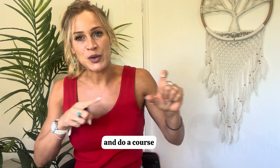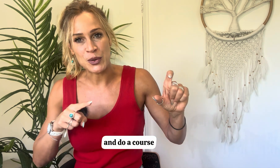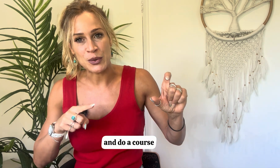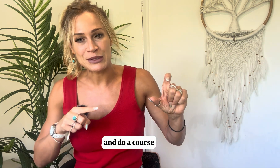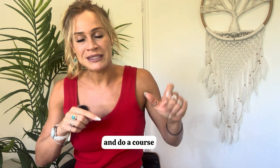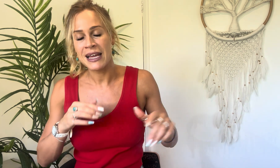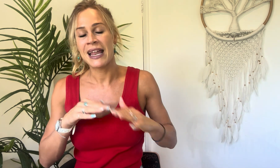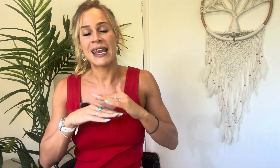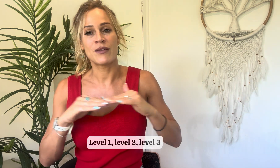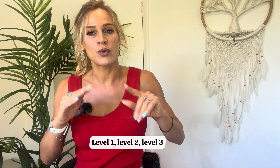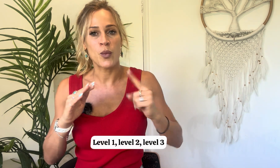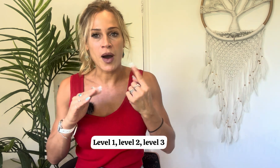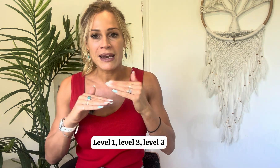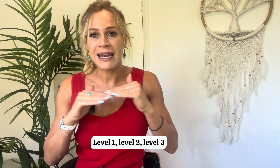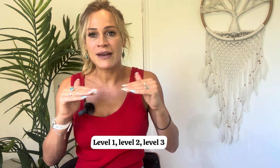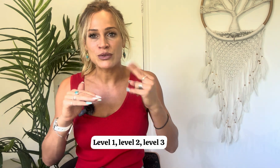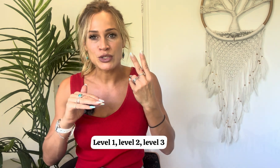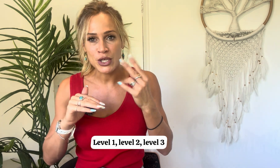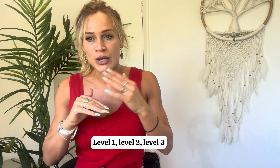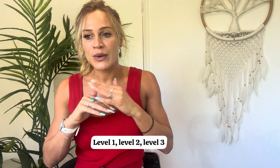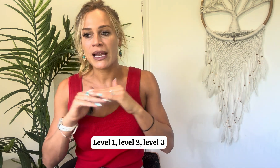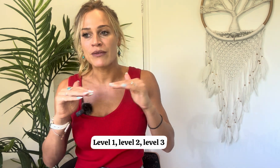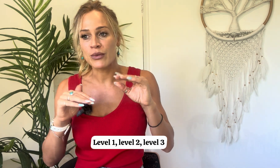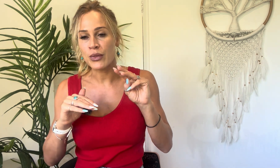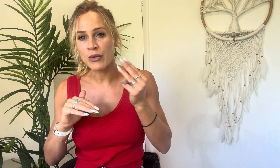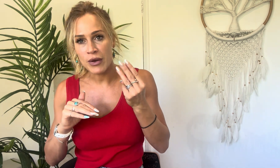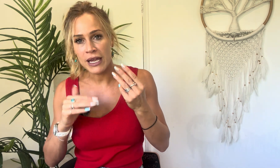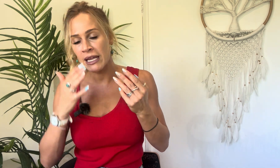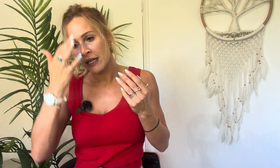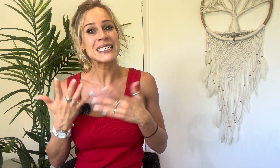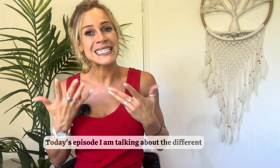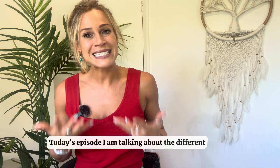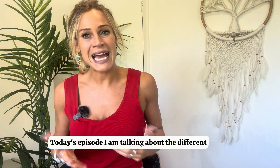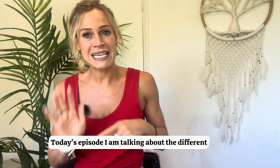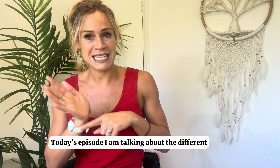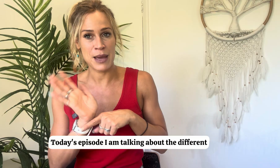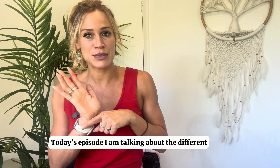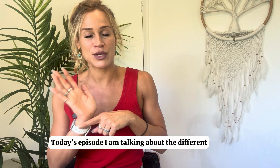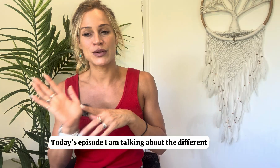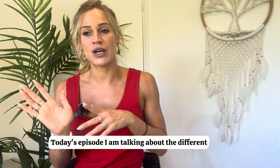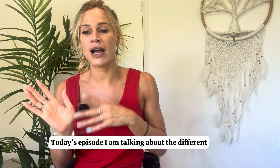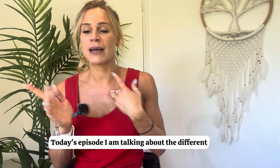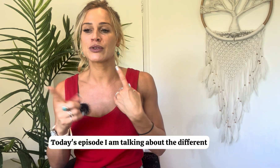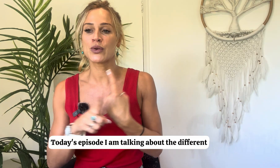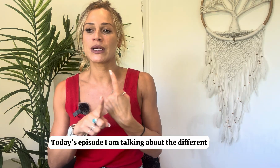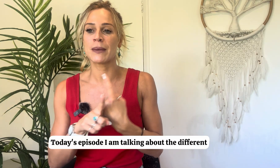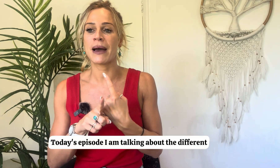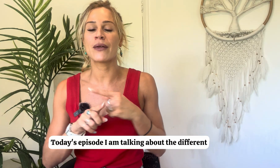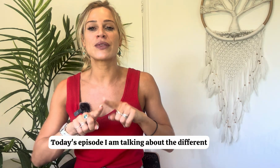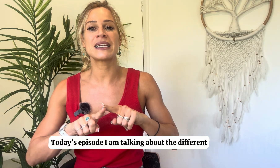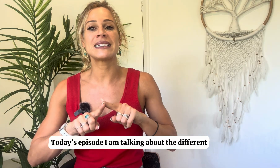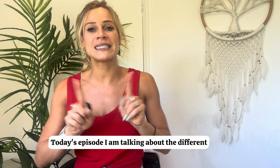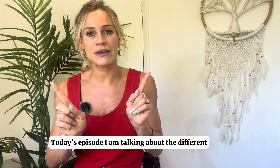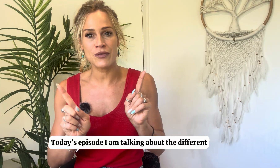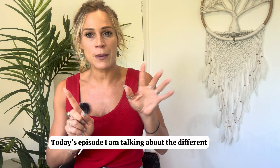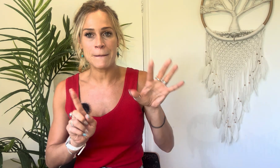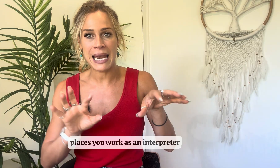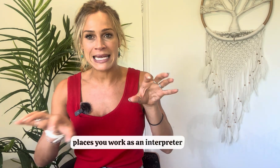course. Level 1, level 2, level 3. Today's episode, I am talking about the different places